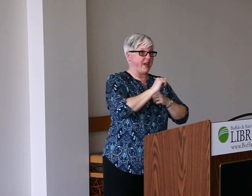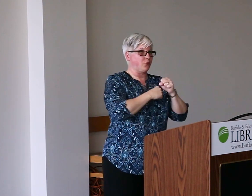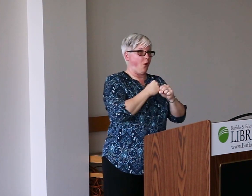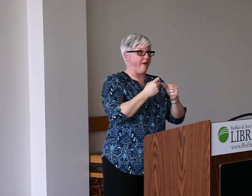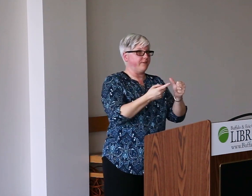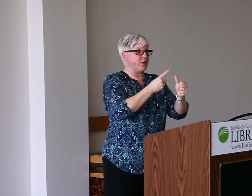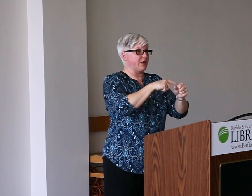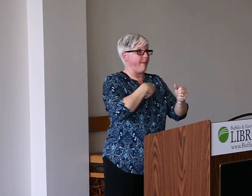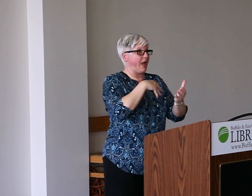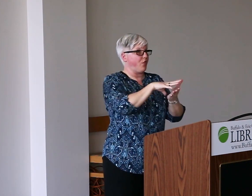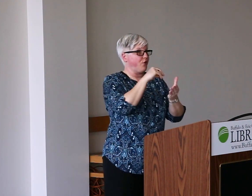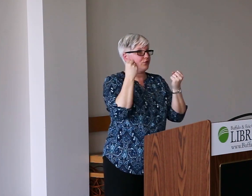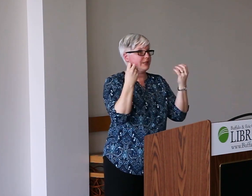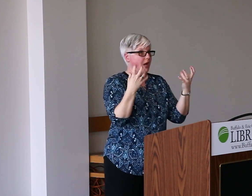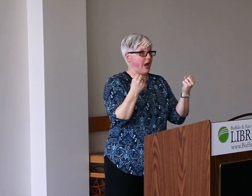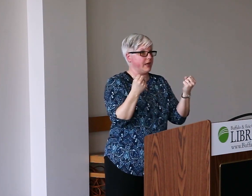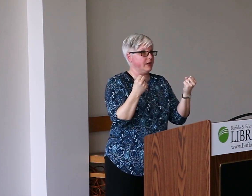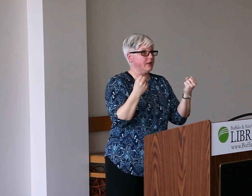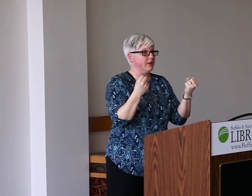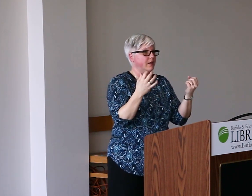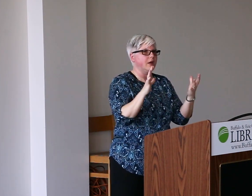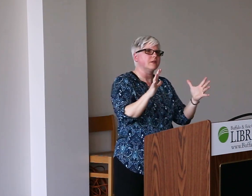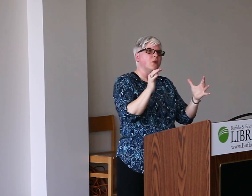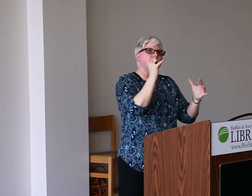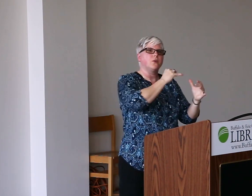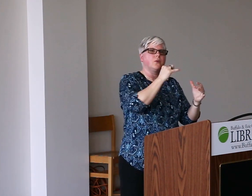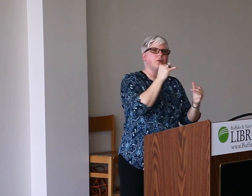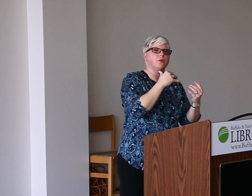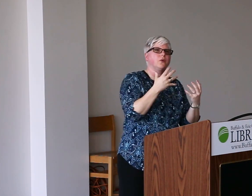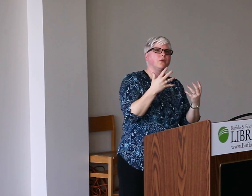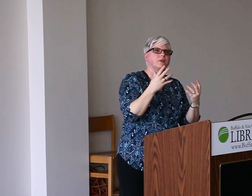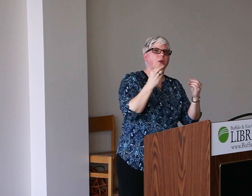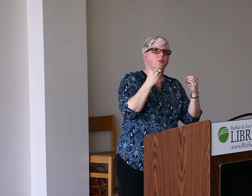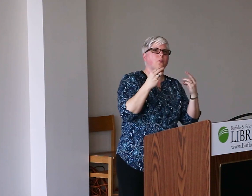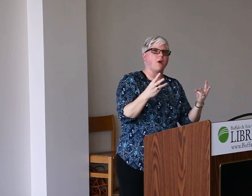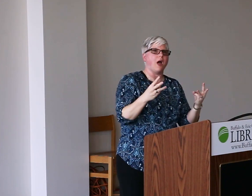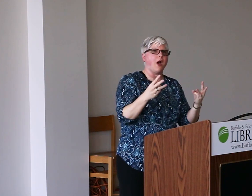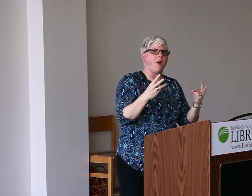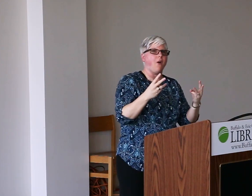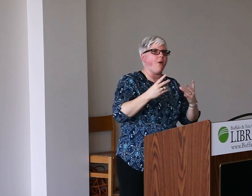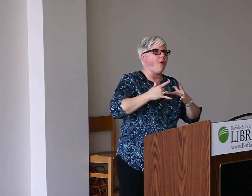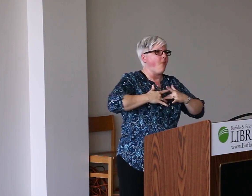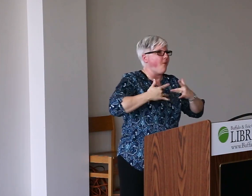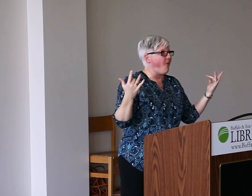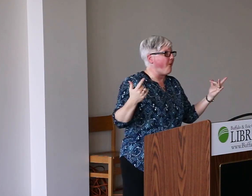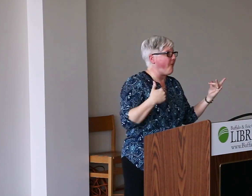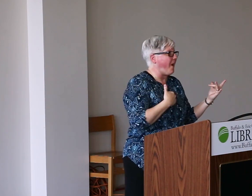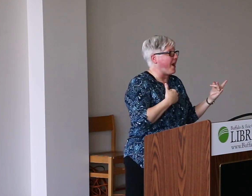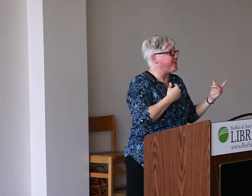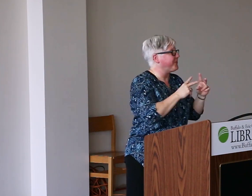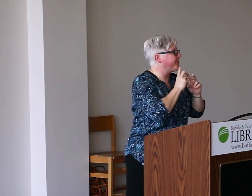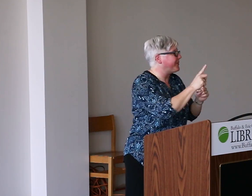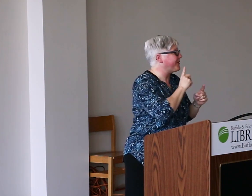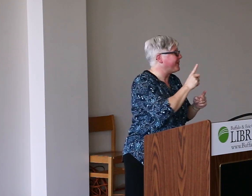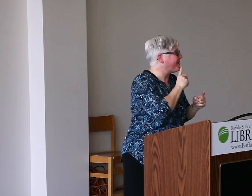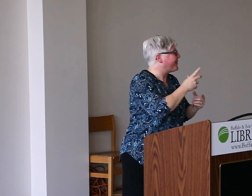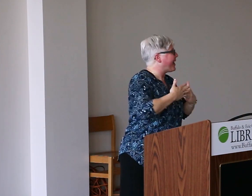I think that's when I was 9 years old, when I first learned to sign. Wow. I mean, wow. I was thrilled. I